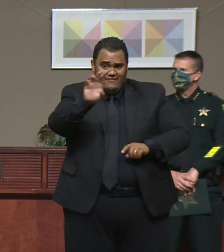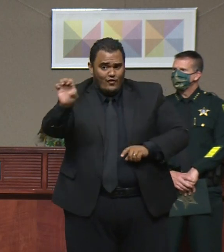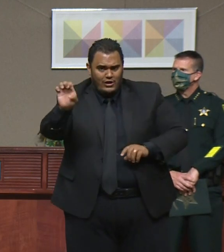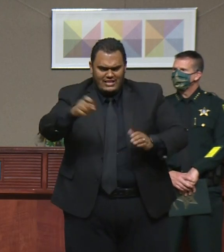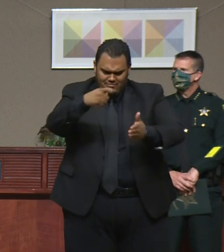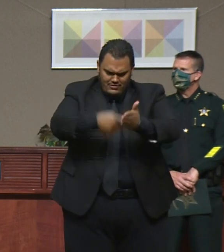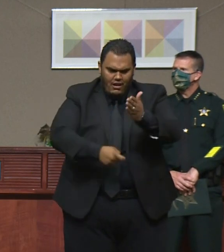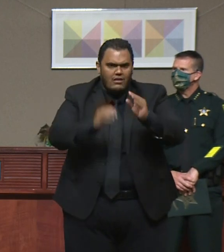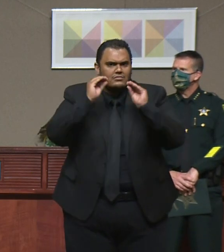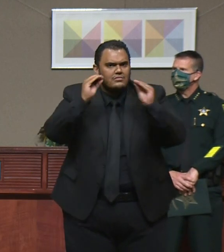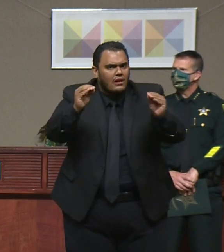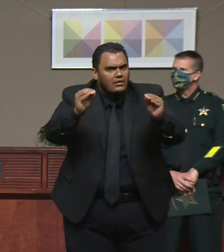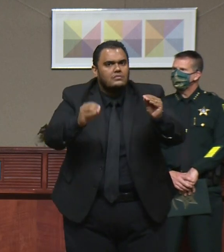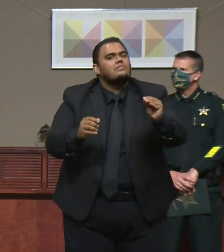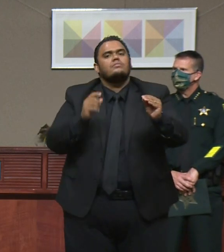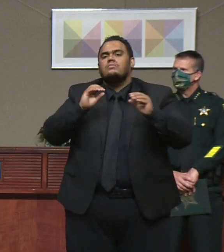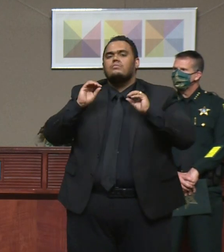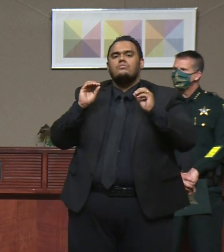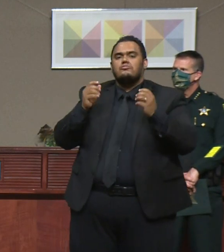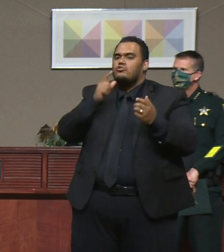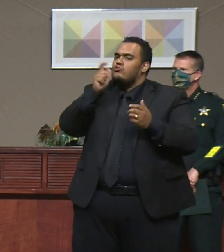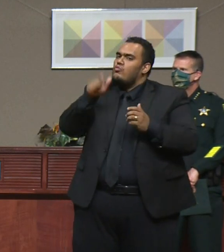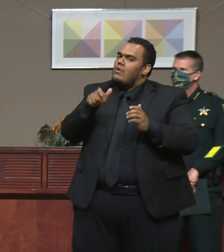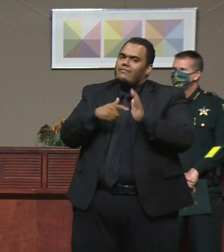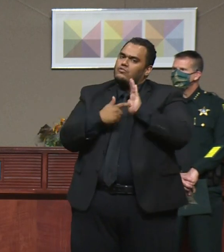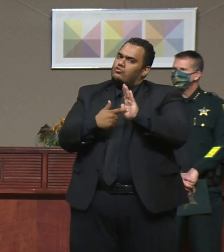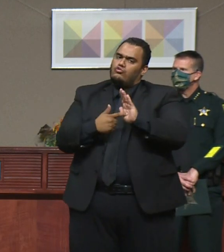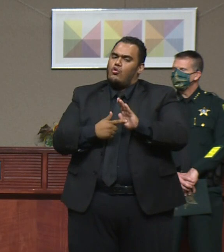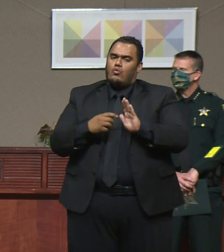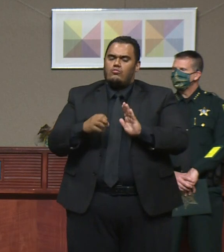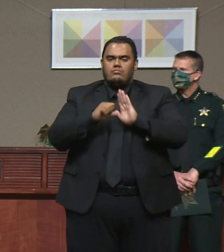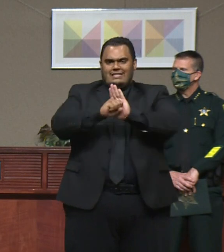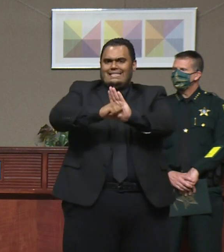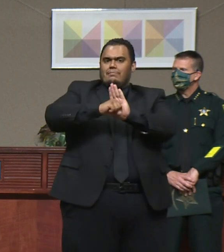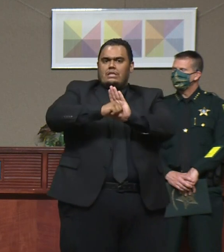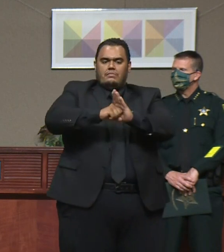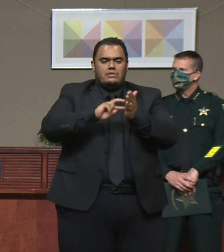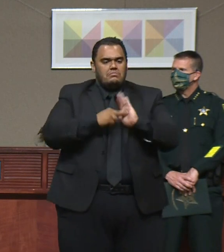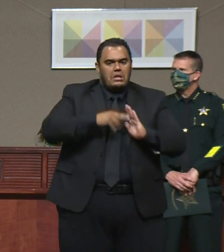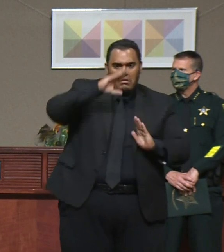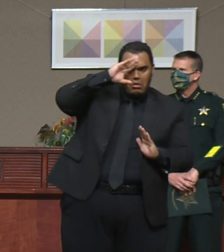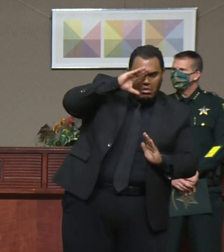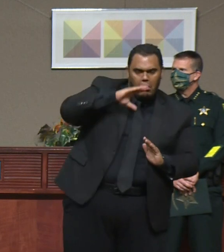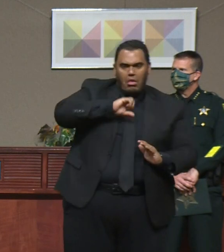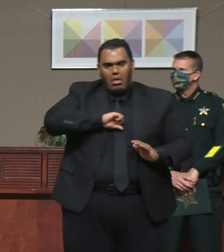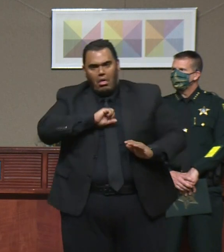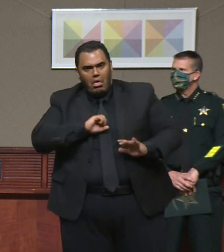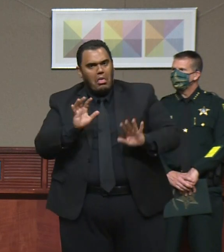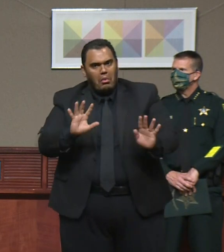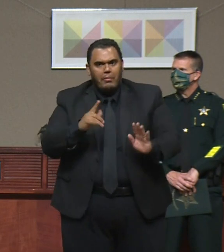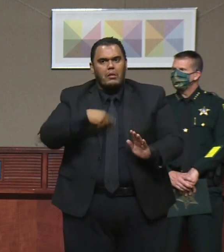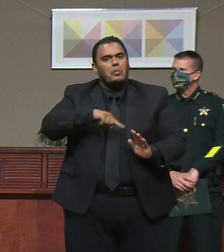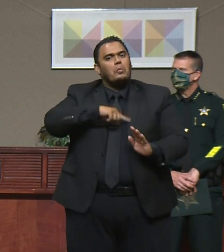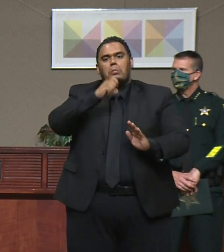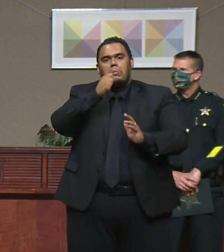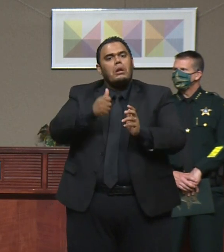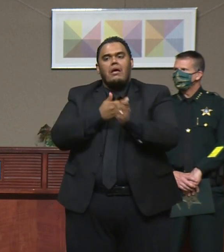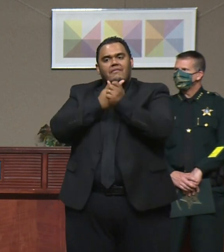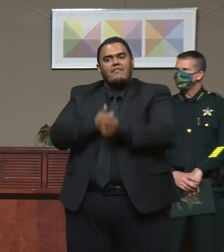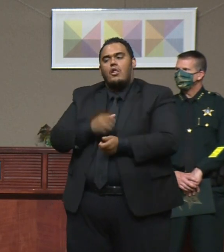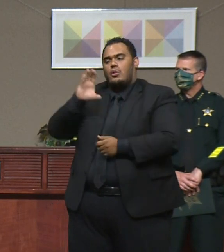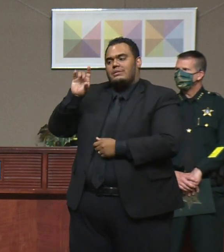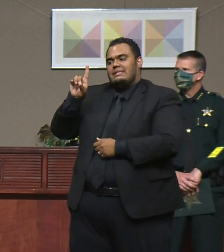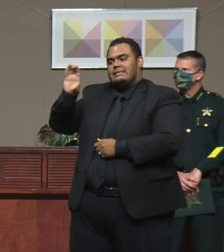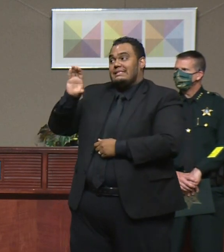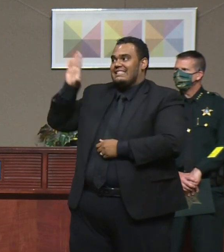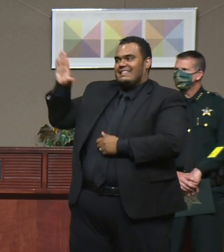show to have symptoms. So in that case, we're not necessarily following the CDC guideline for some of the testing sites that